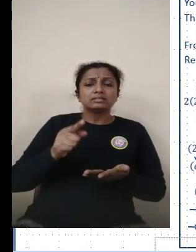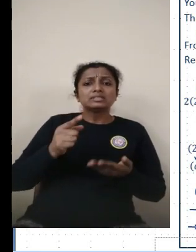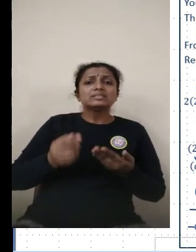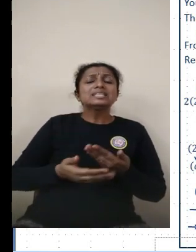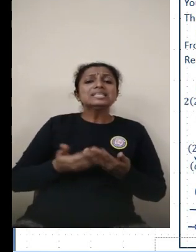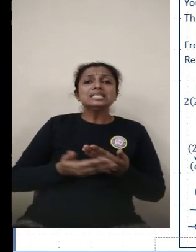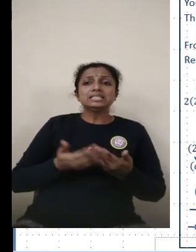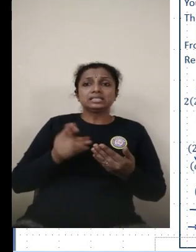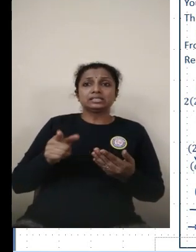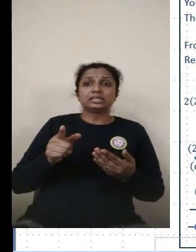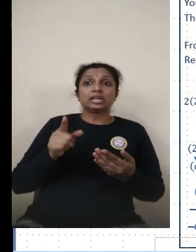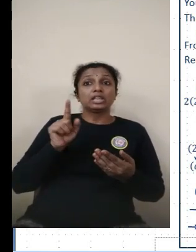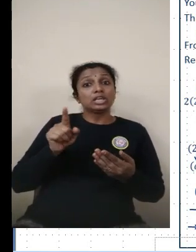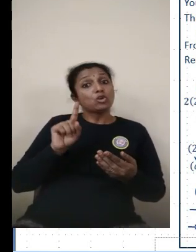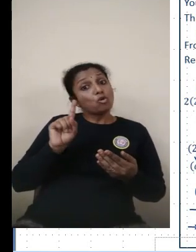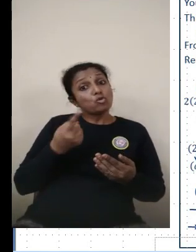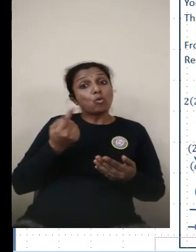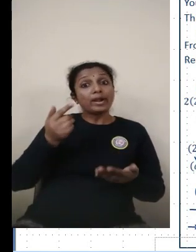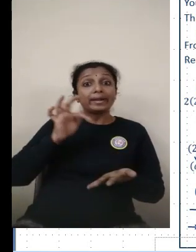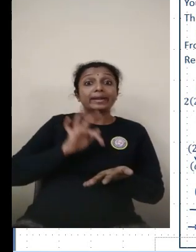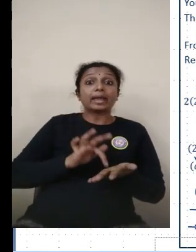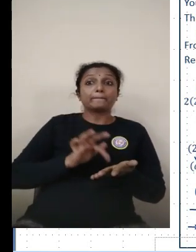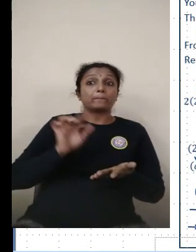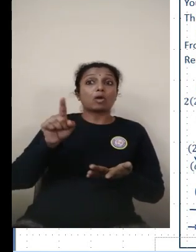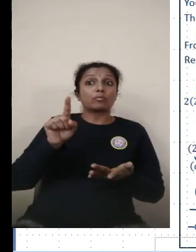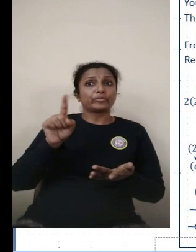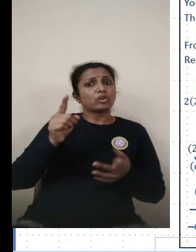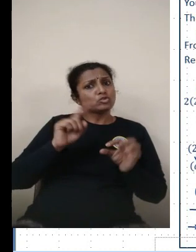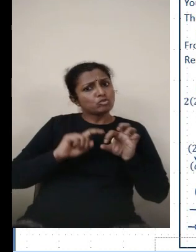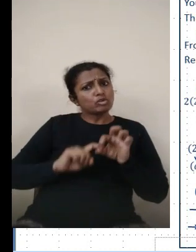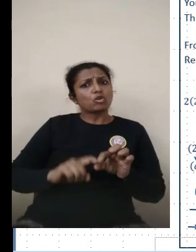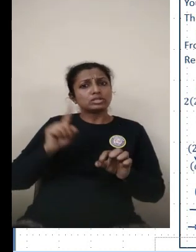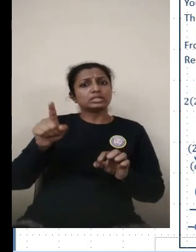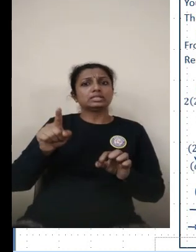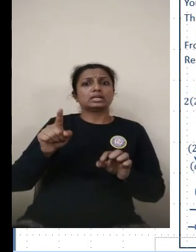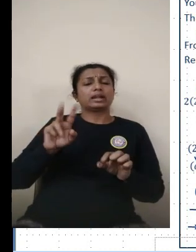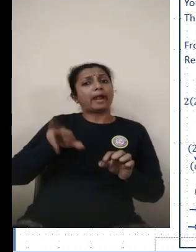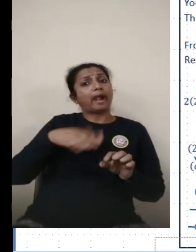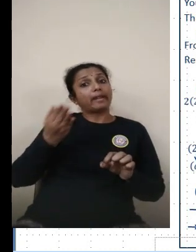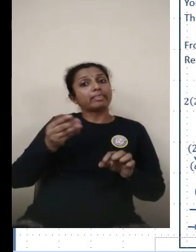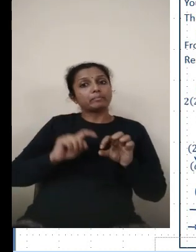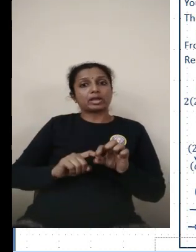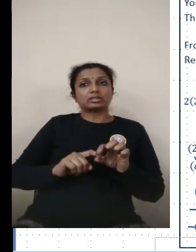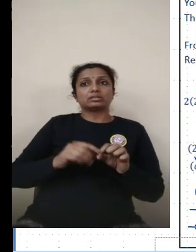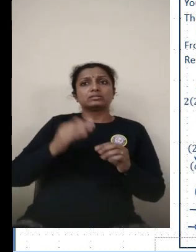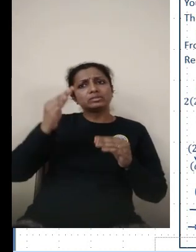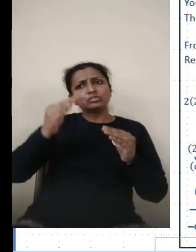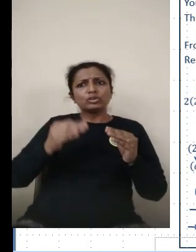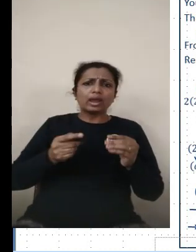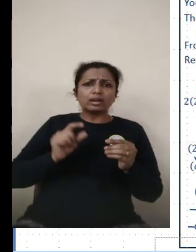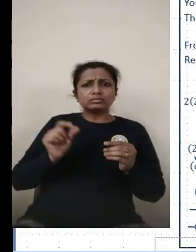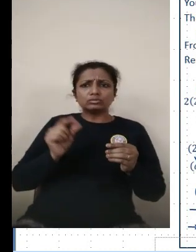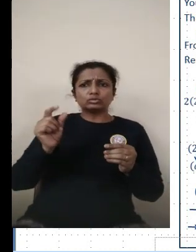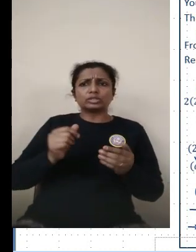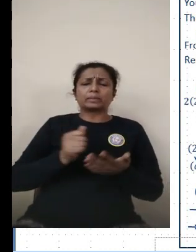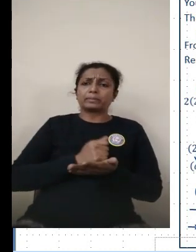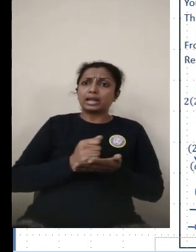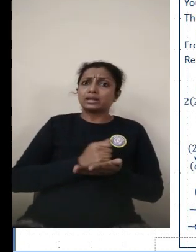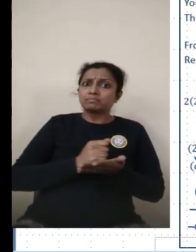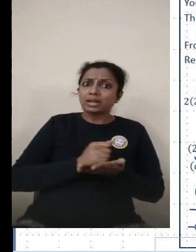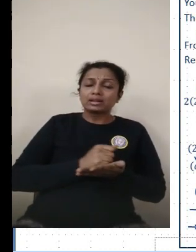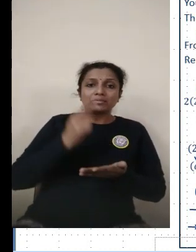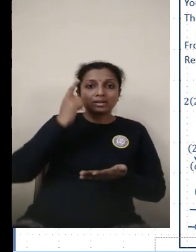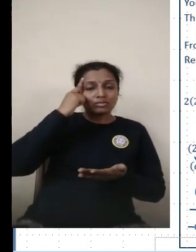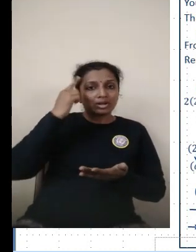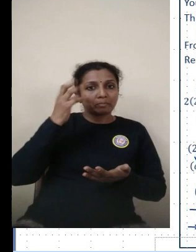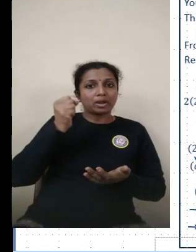So, this is the other type of problem we will get. You might get in the exam where it is